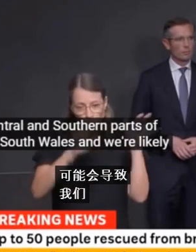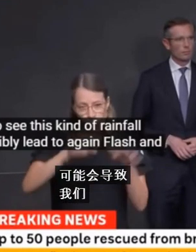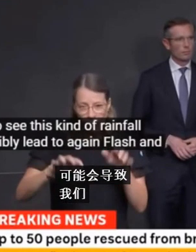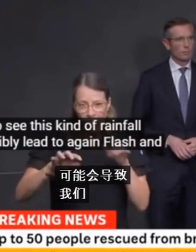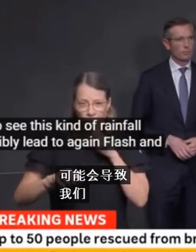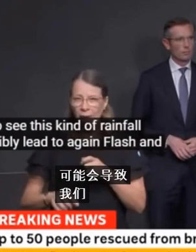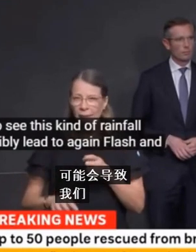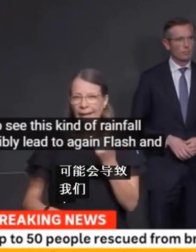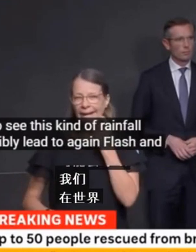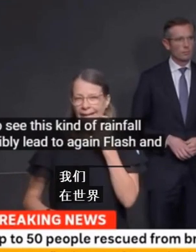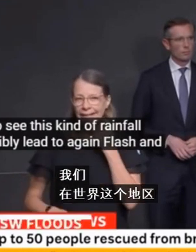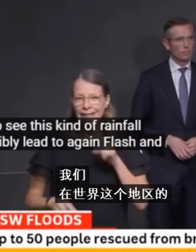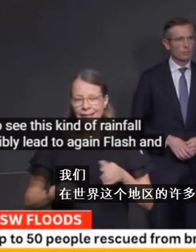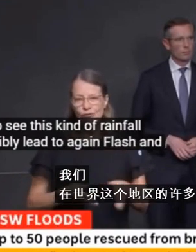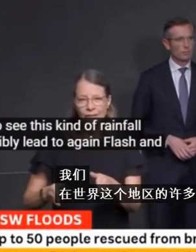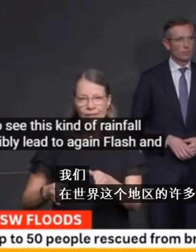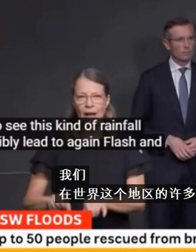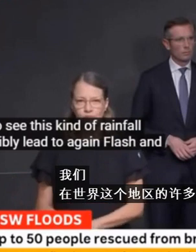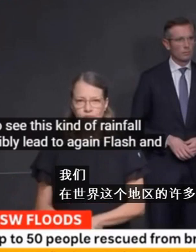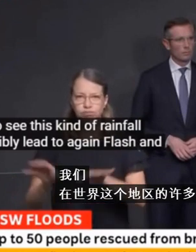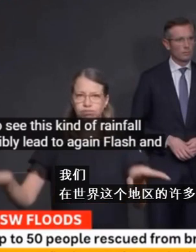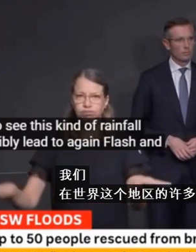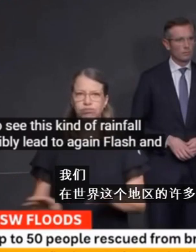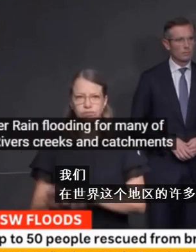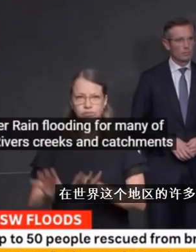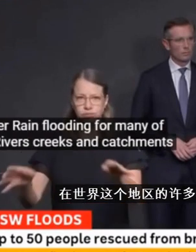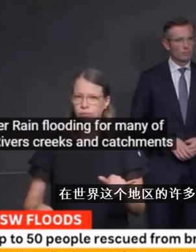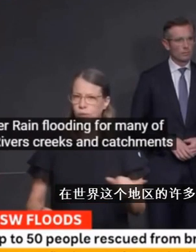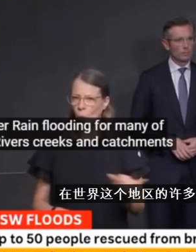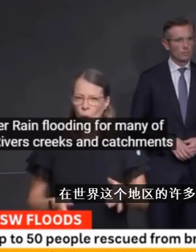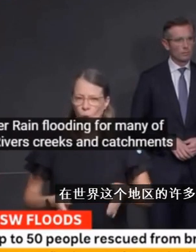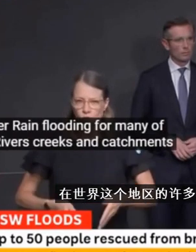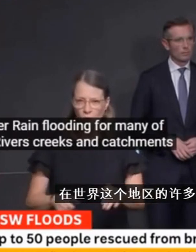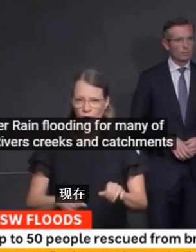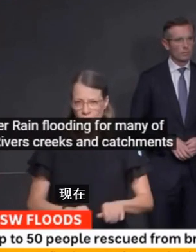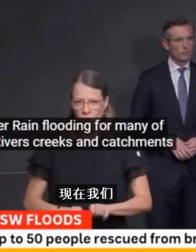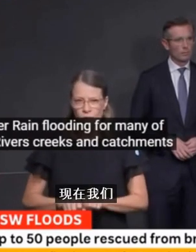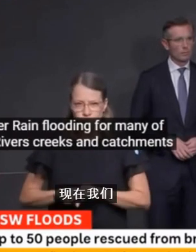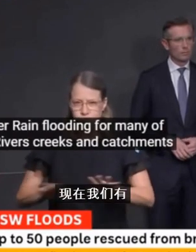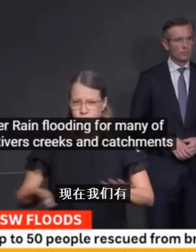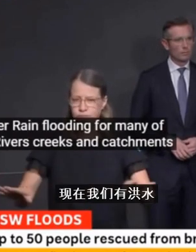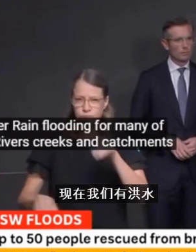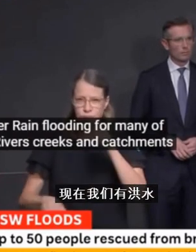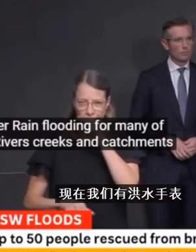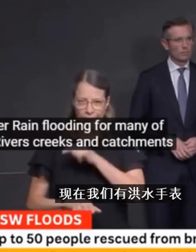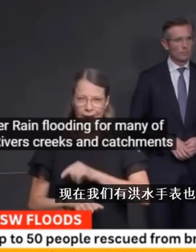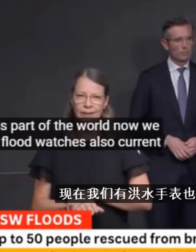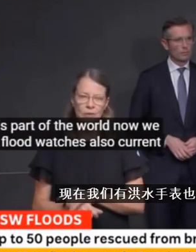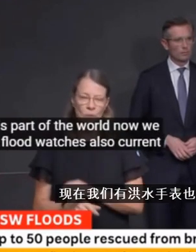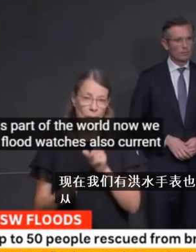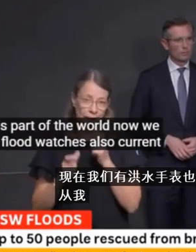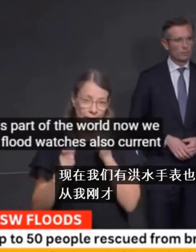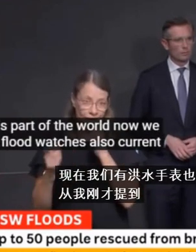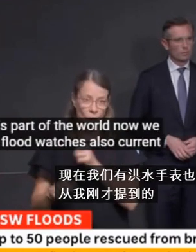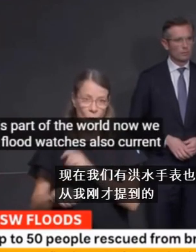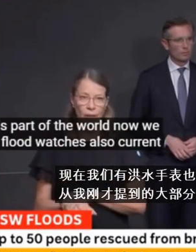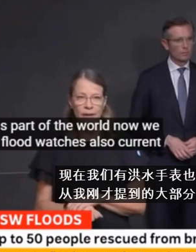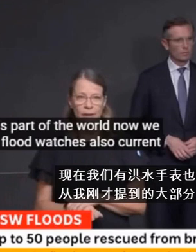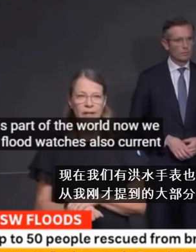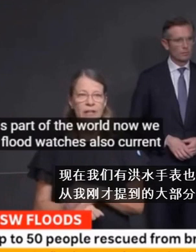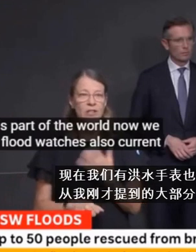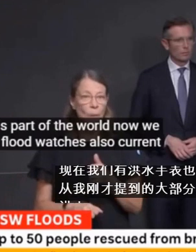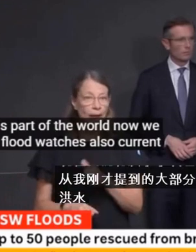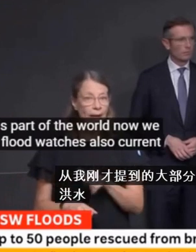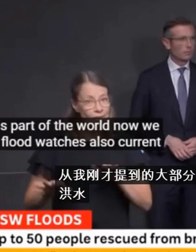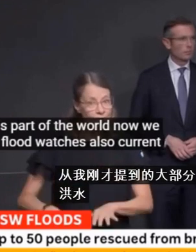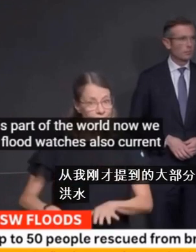for many of our rivers, creeks and catchments in this part of the world. Now, we have flood watches also current, extending from much of the